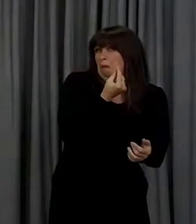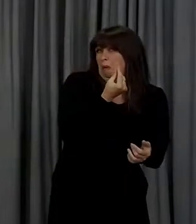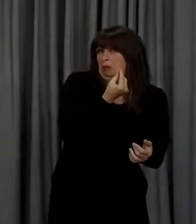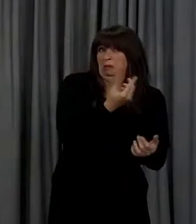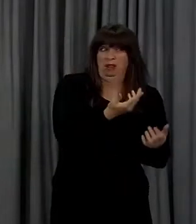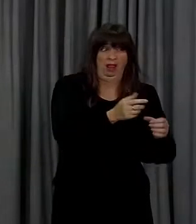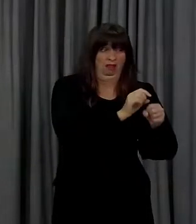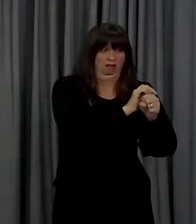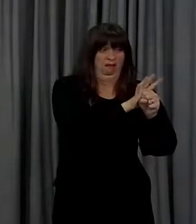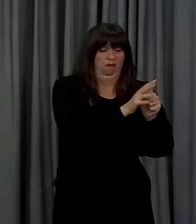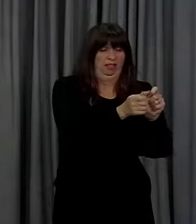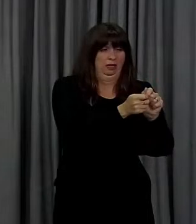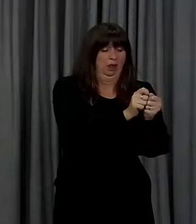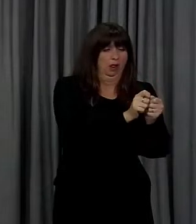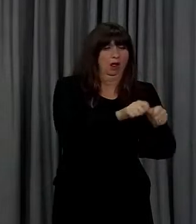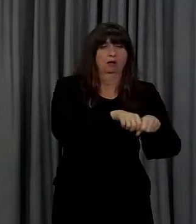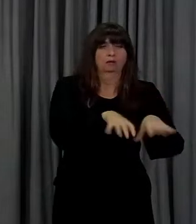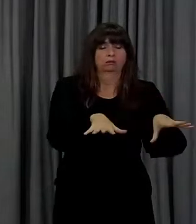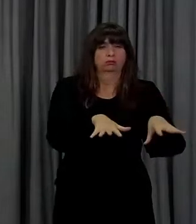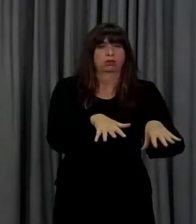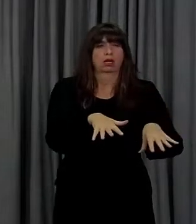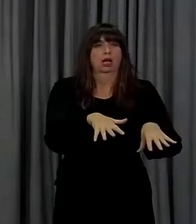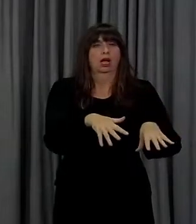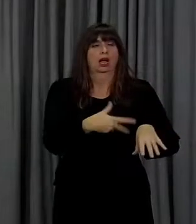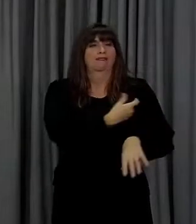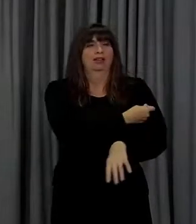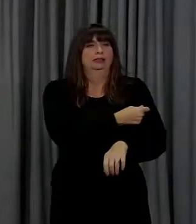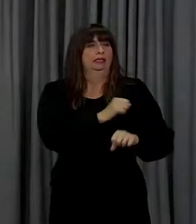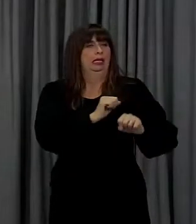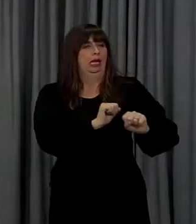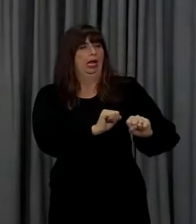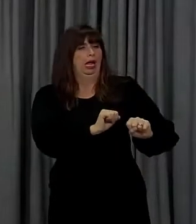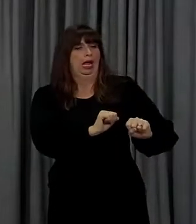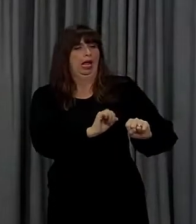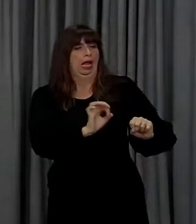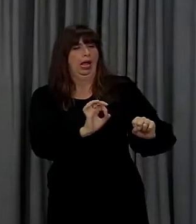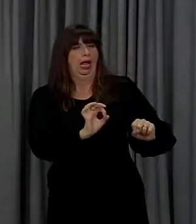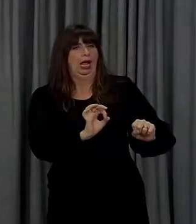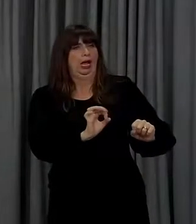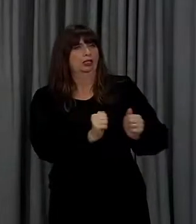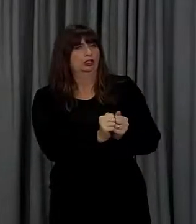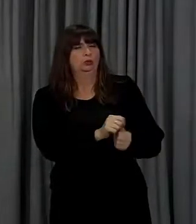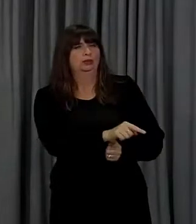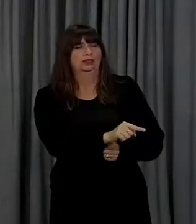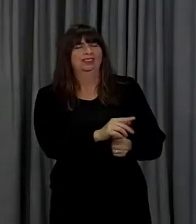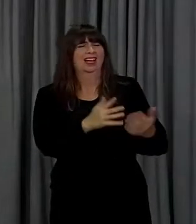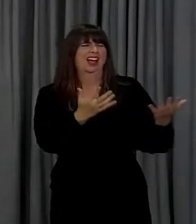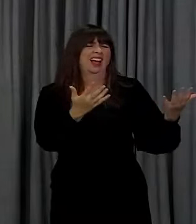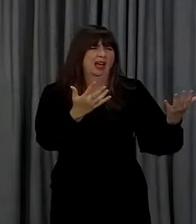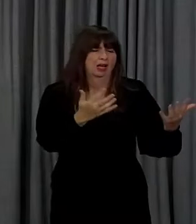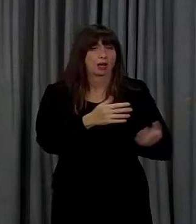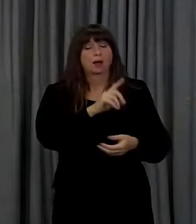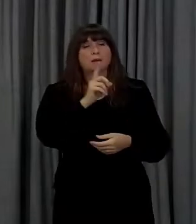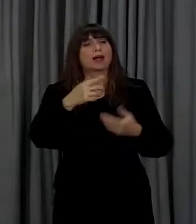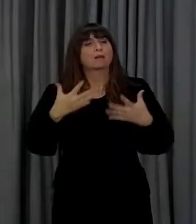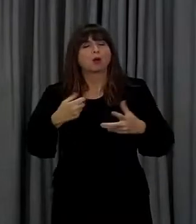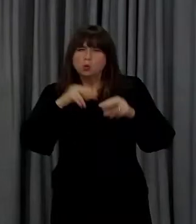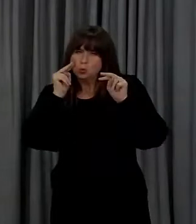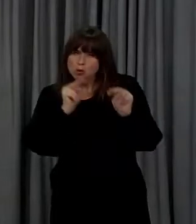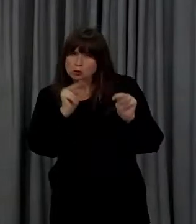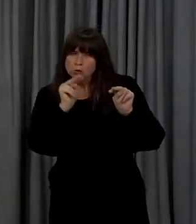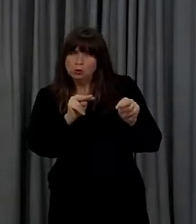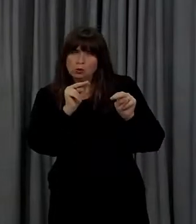everything is possible. We will make sure we keep an eye on the situation,